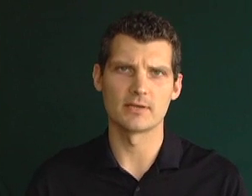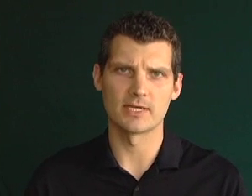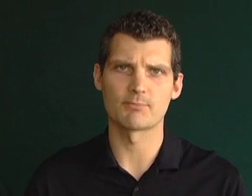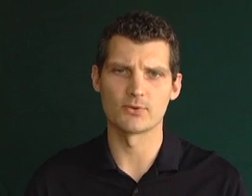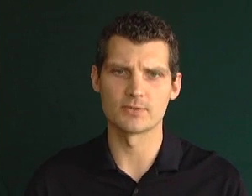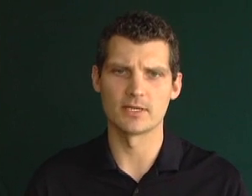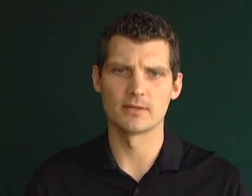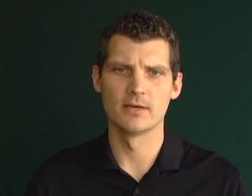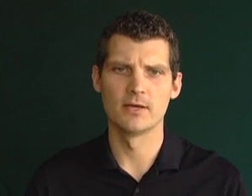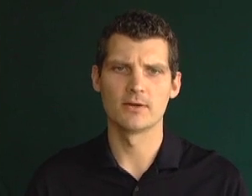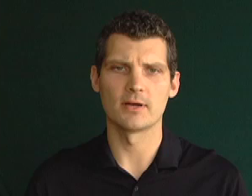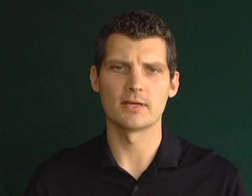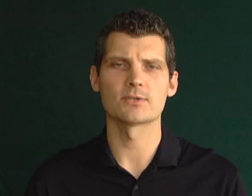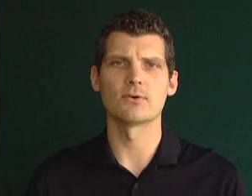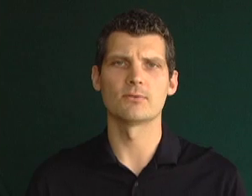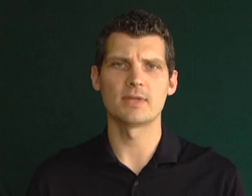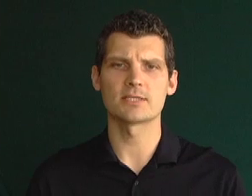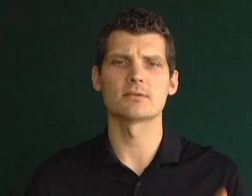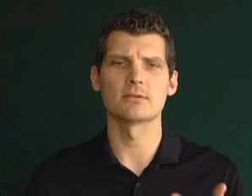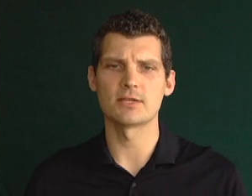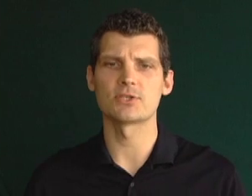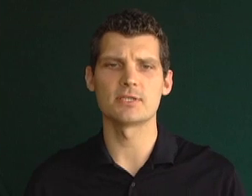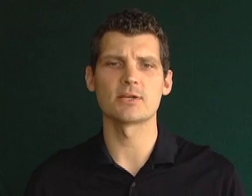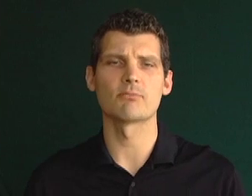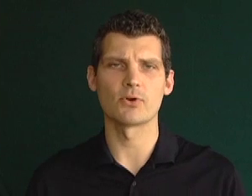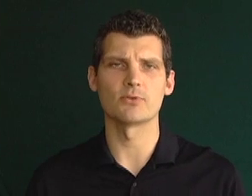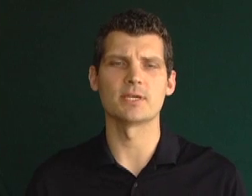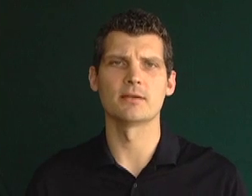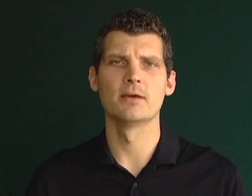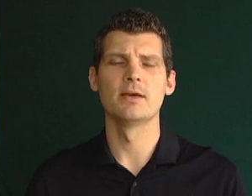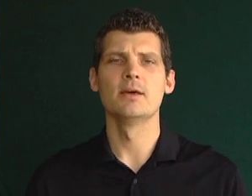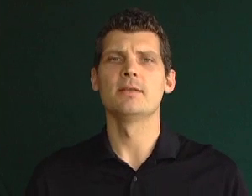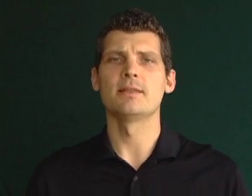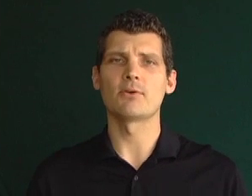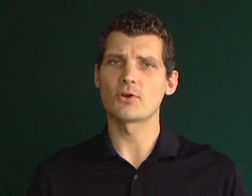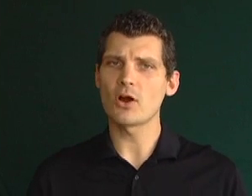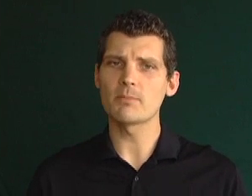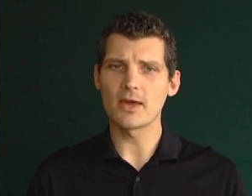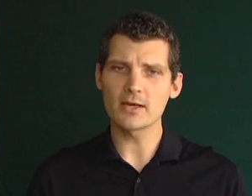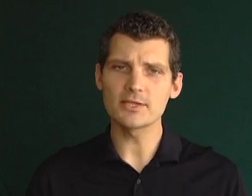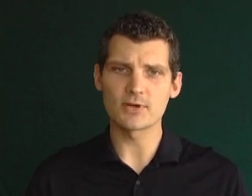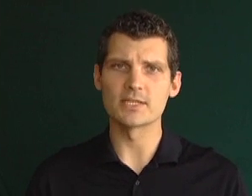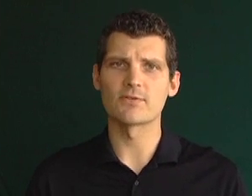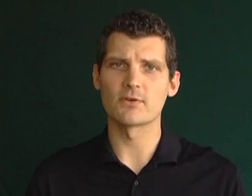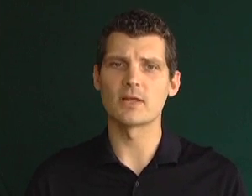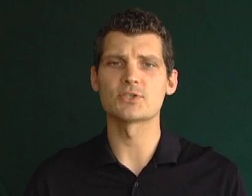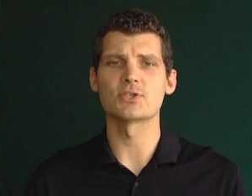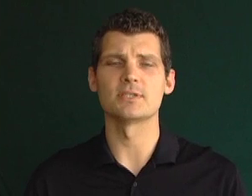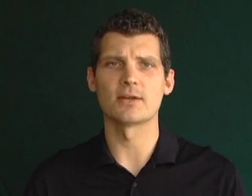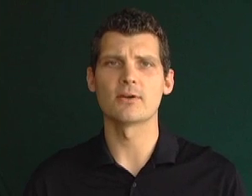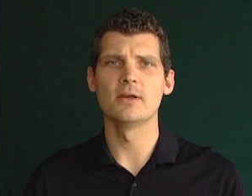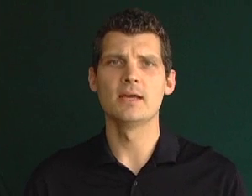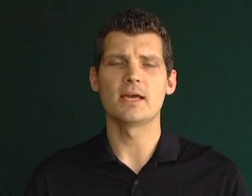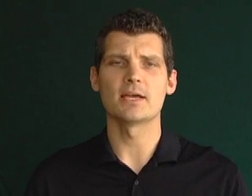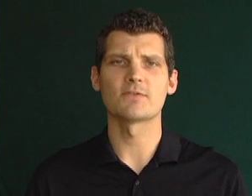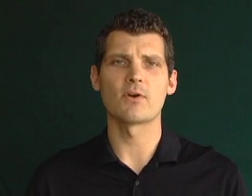as protein. Right? So that's lunch and dinner protein. Now your carbohydrates for lunch and dinner, as far